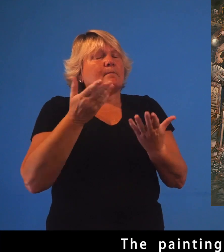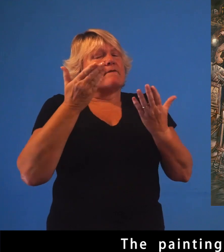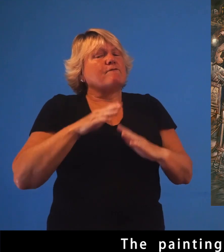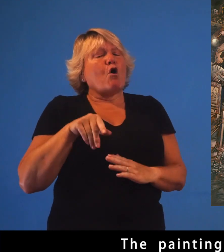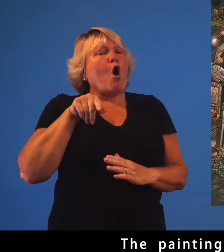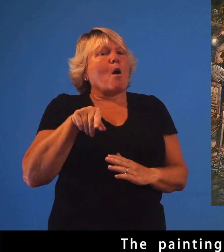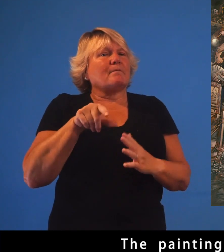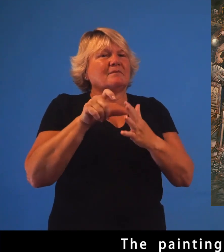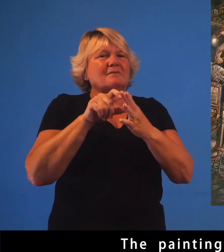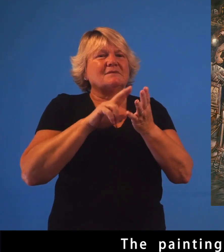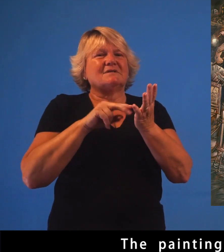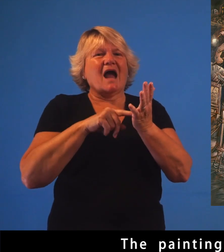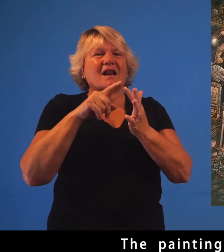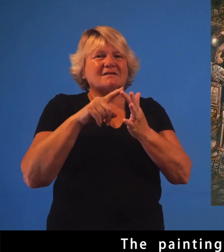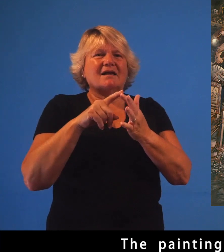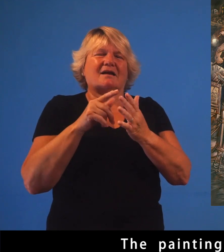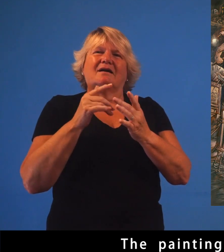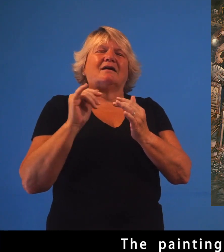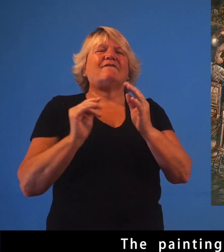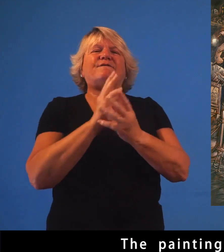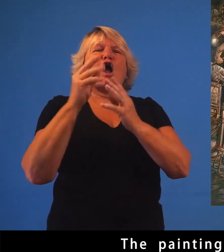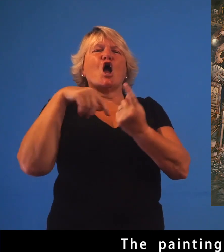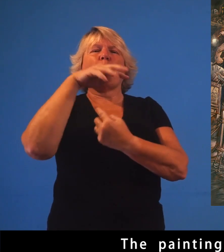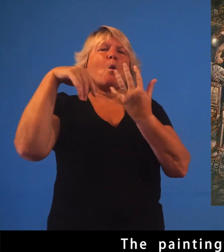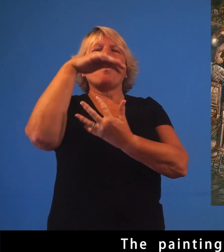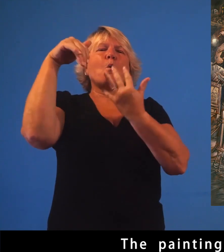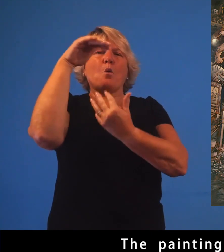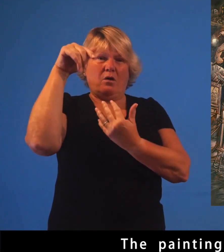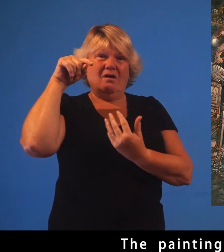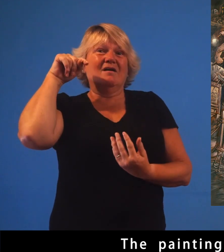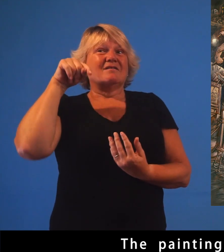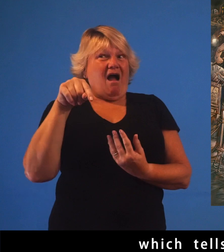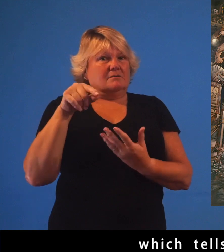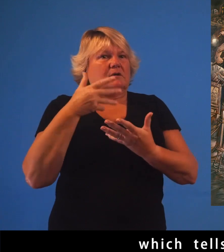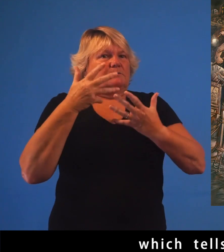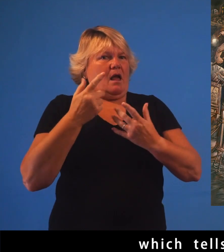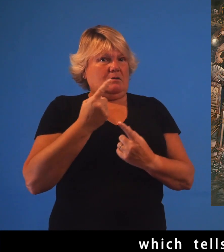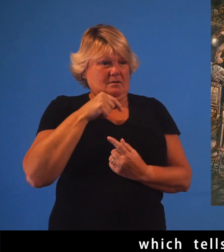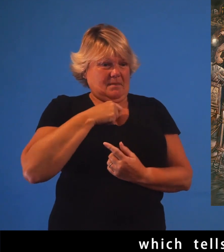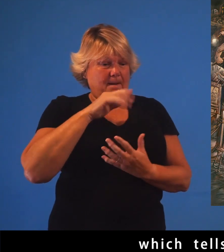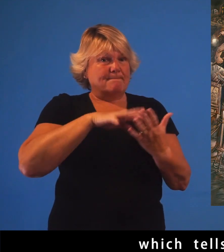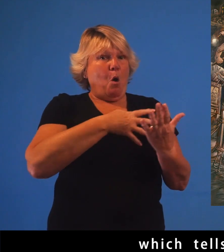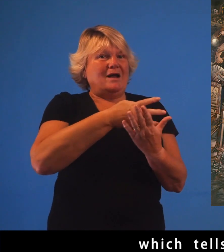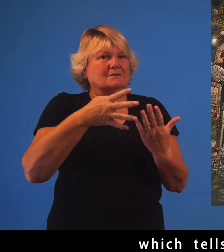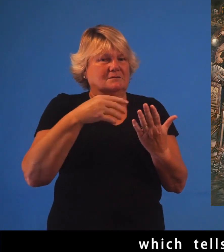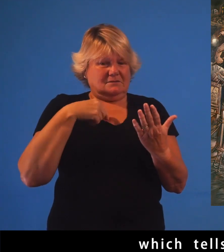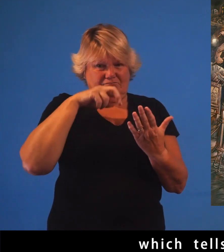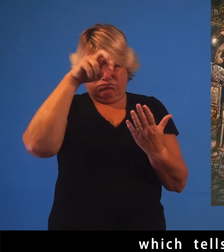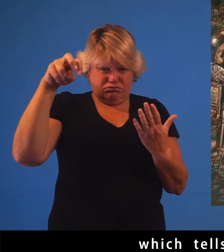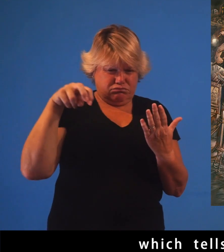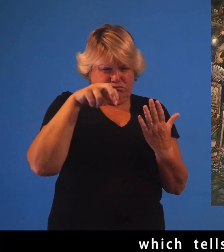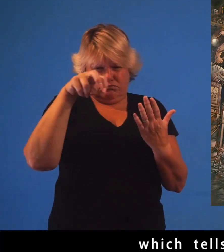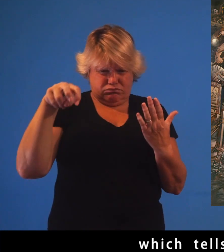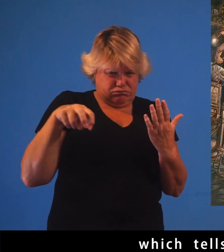The painting was inspired in part by the book Dante's Inferno, which tells the story of the poet's journey into